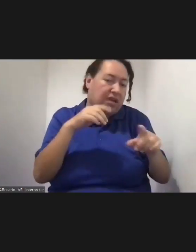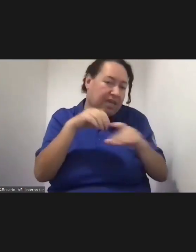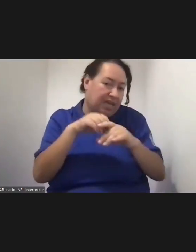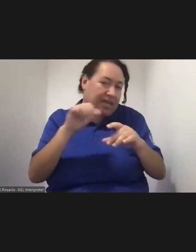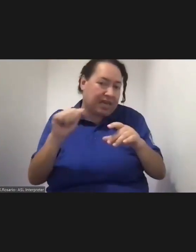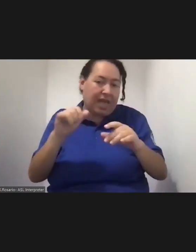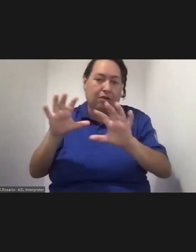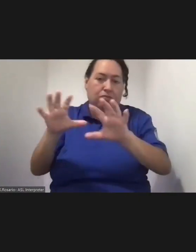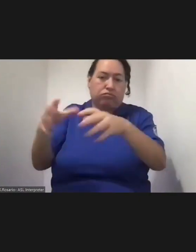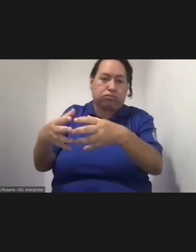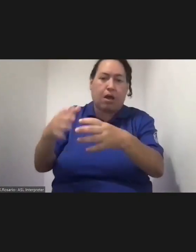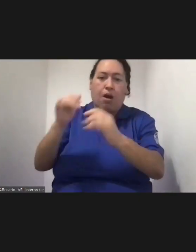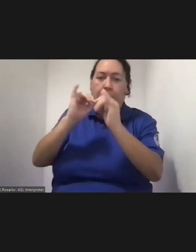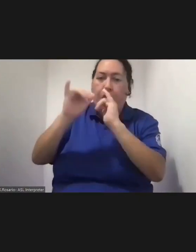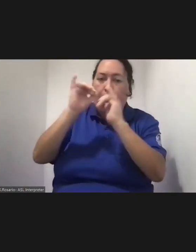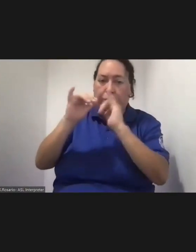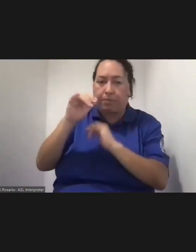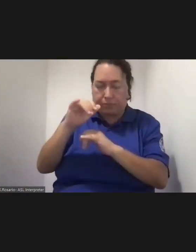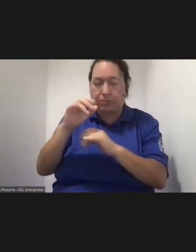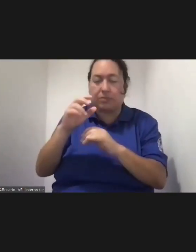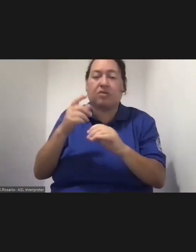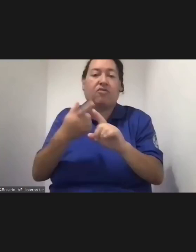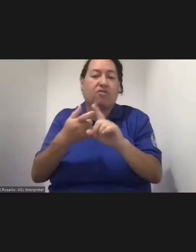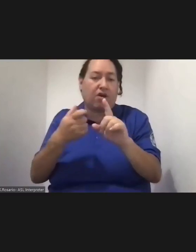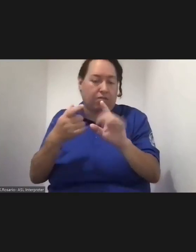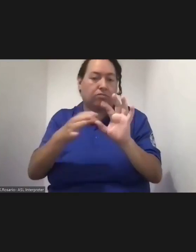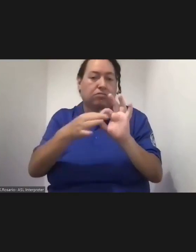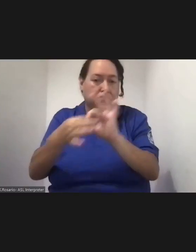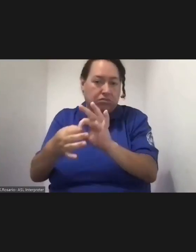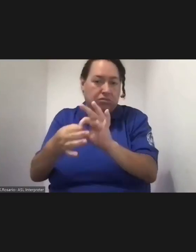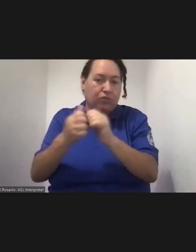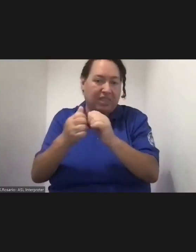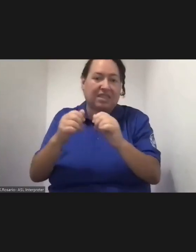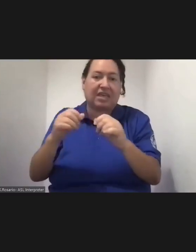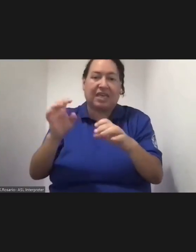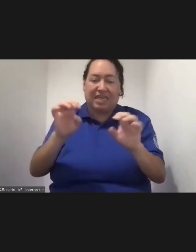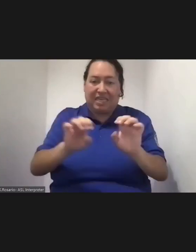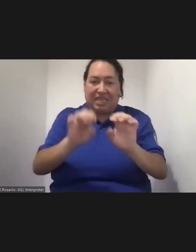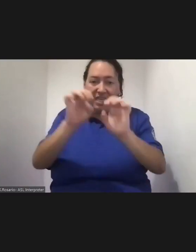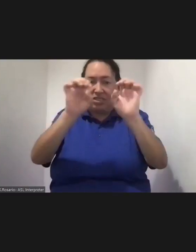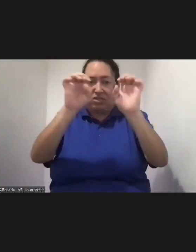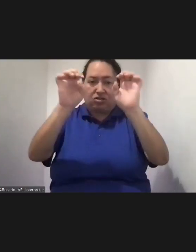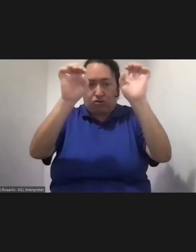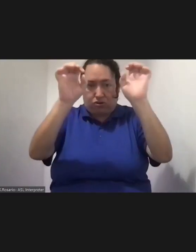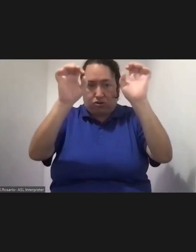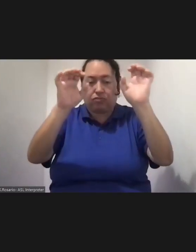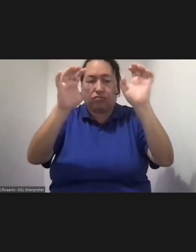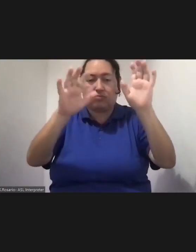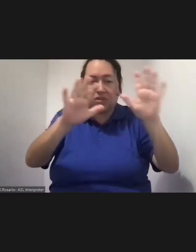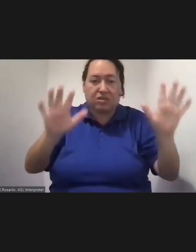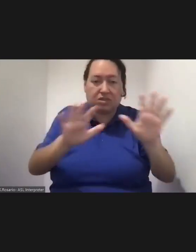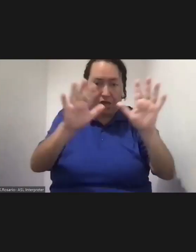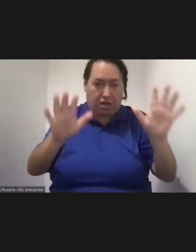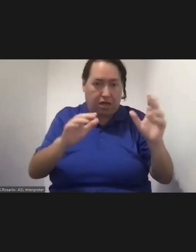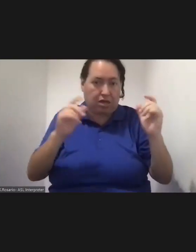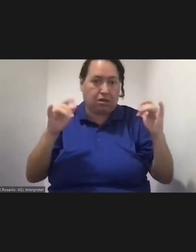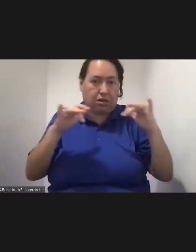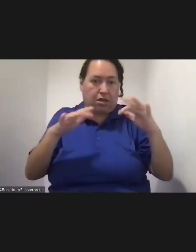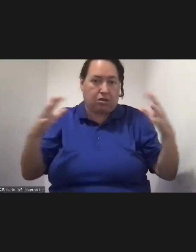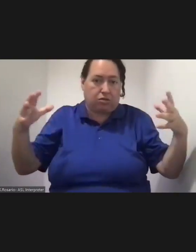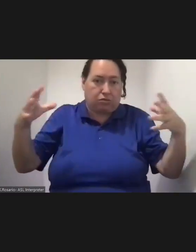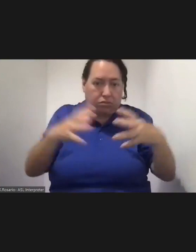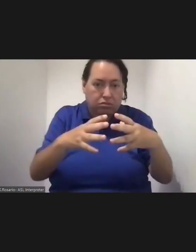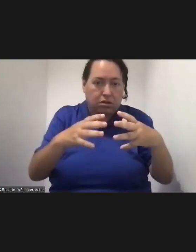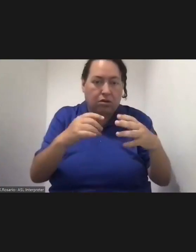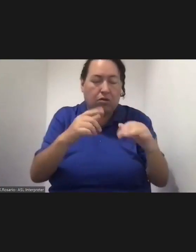Tumon. These are all linked to the Easter Sunday gathering. The findings at this time are the persons that are testing positives